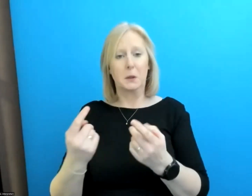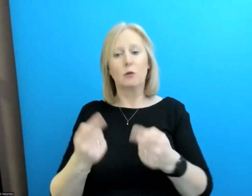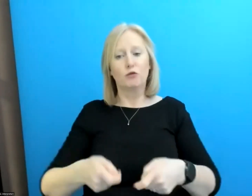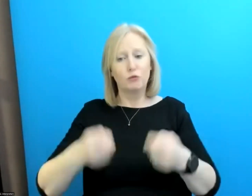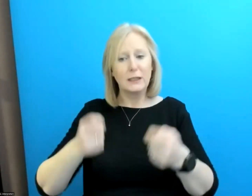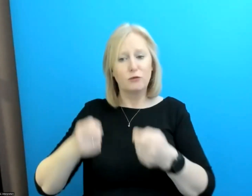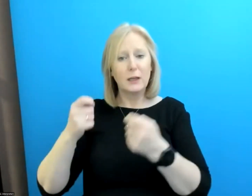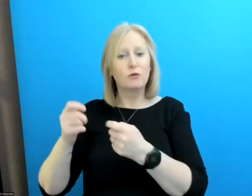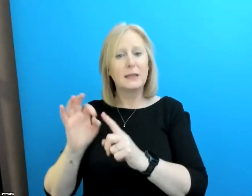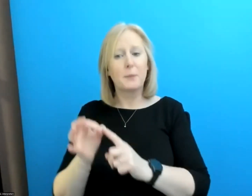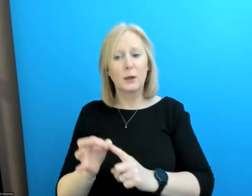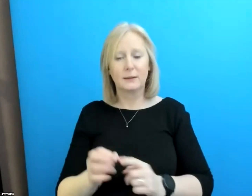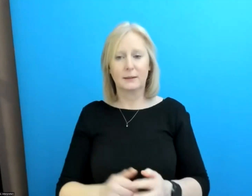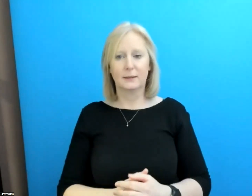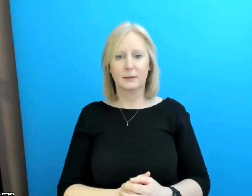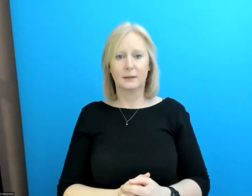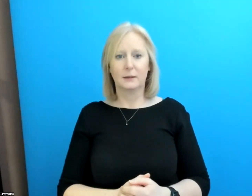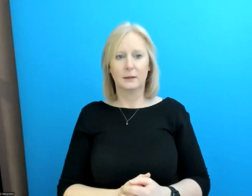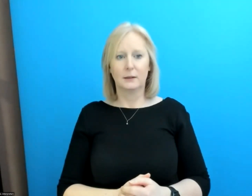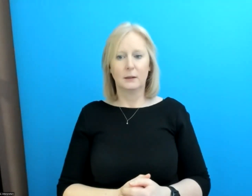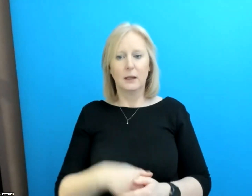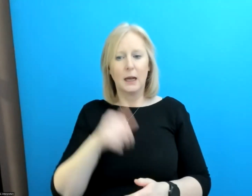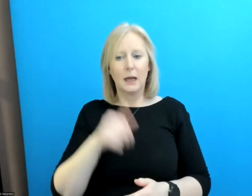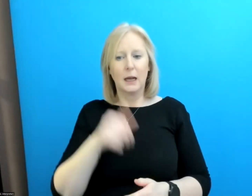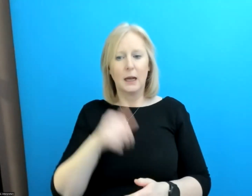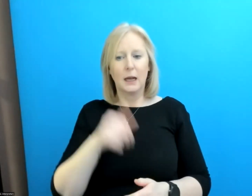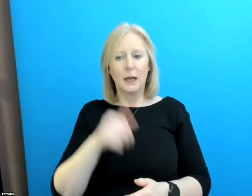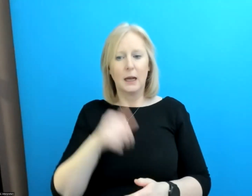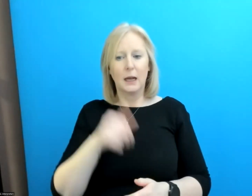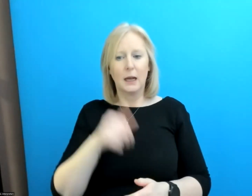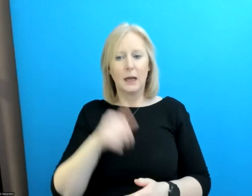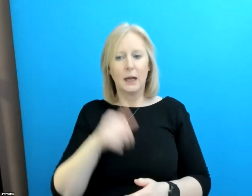raised. I know that we are slightly running over time, but I